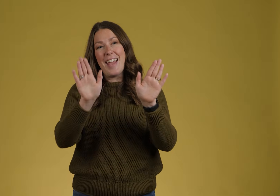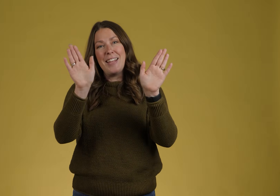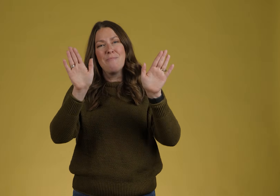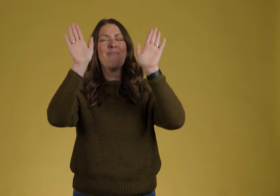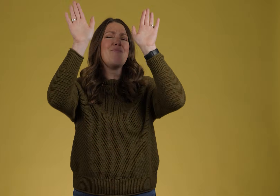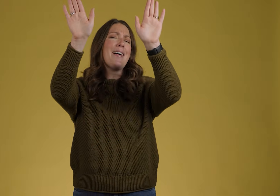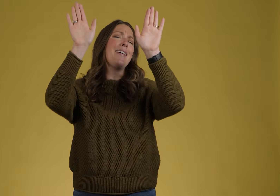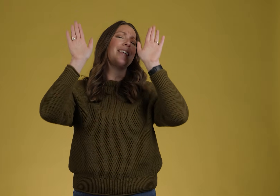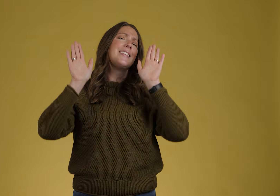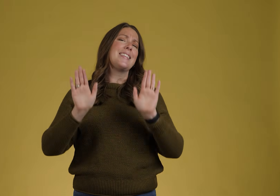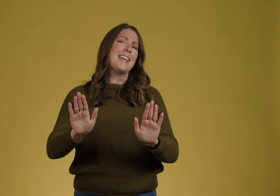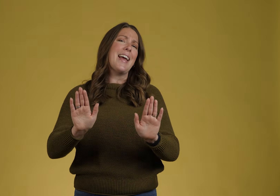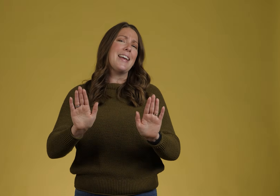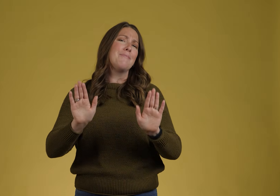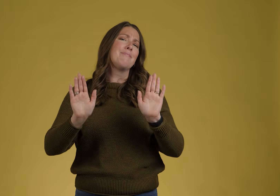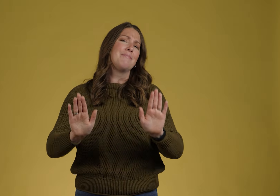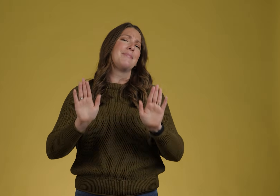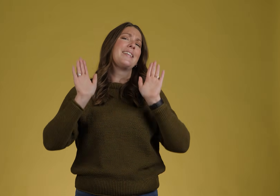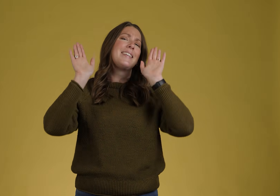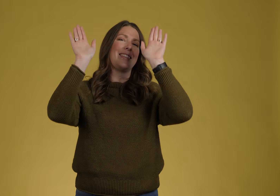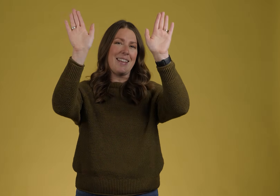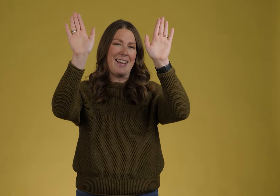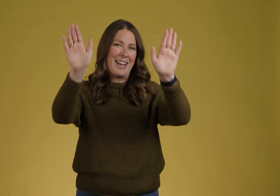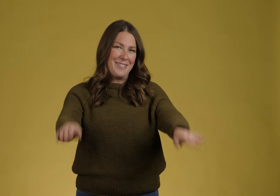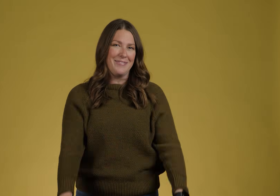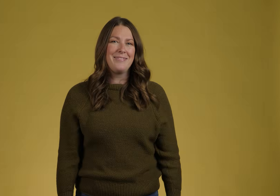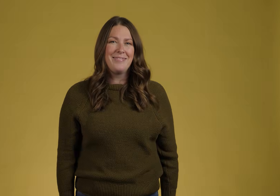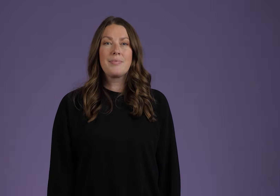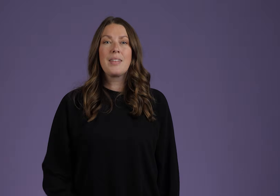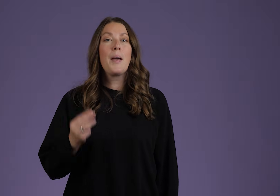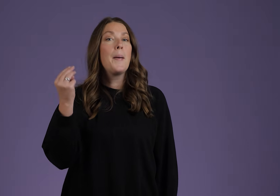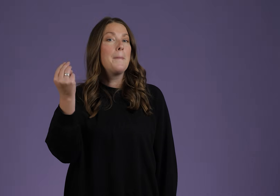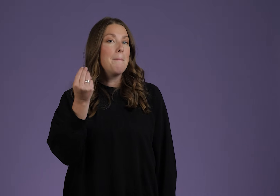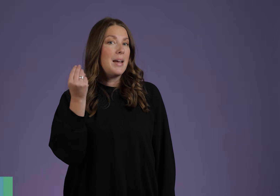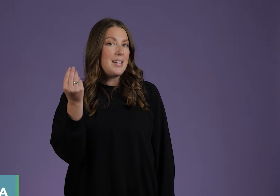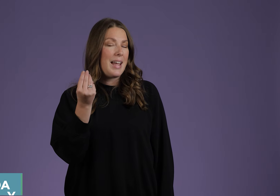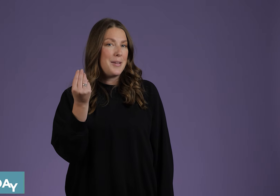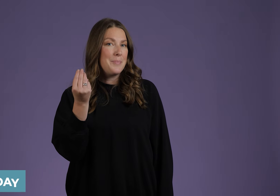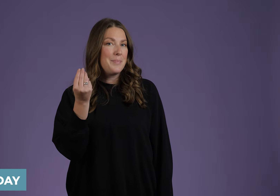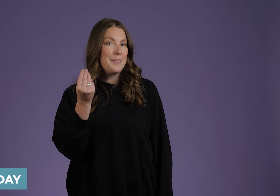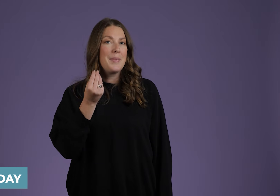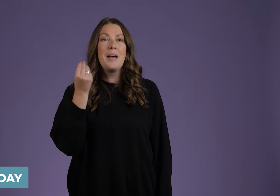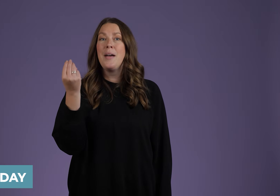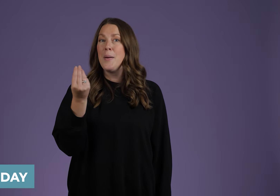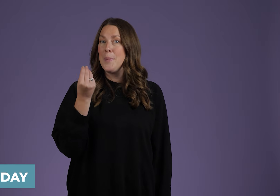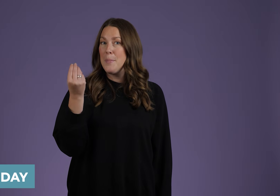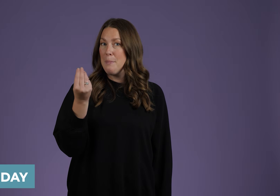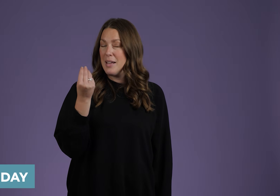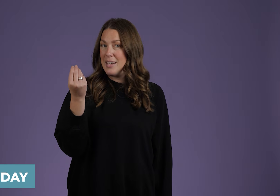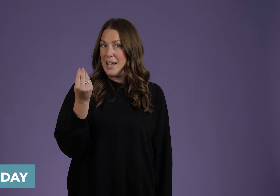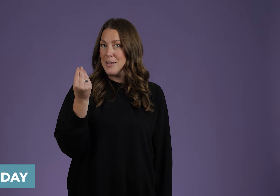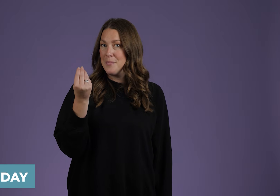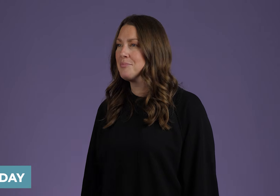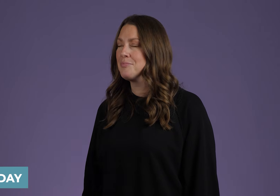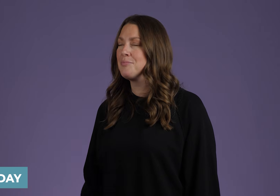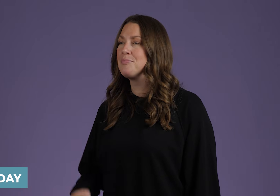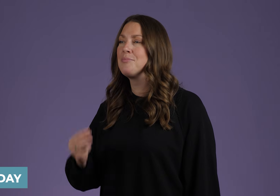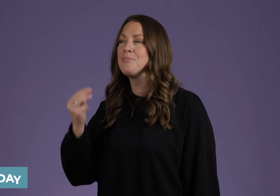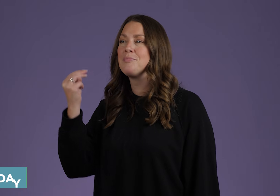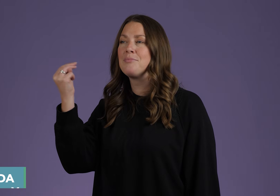Sunday, Sunday, Sunday. Monday. Monday. It's